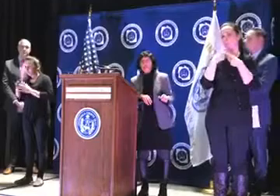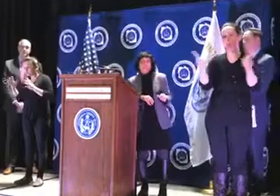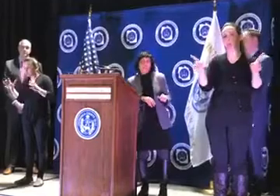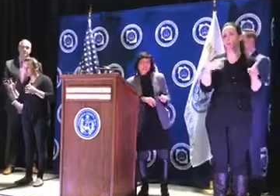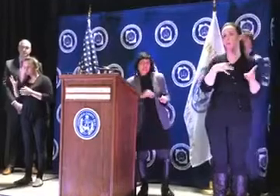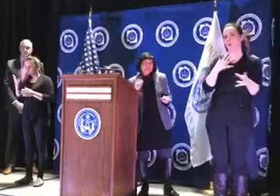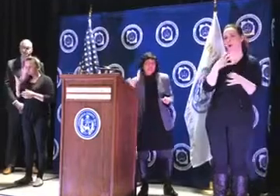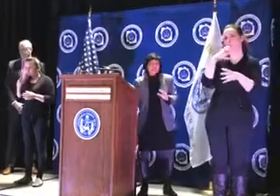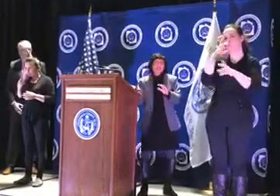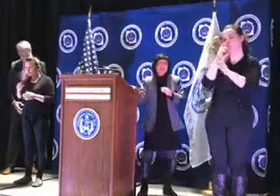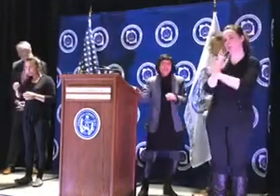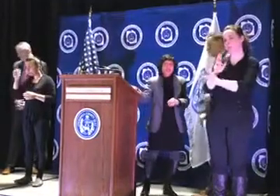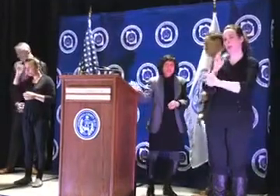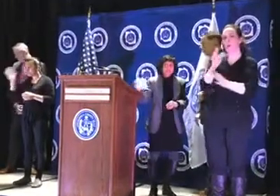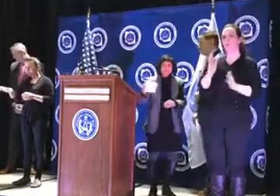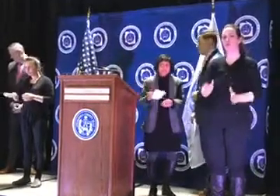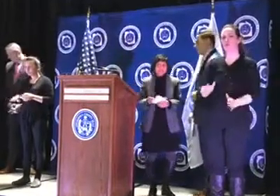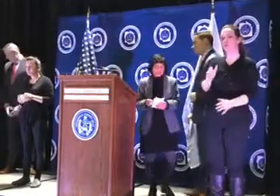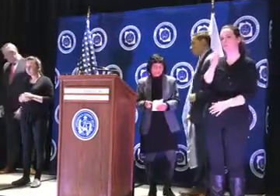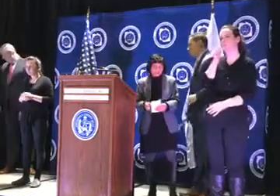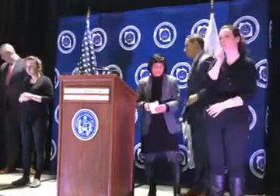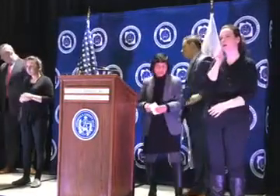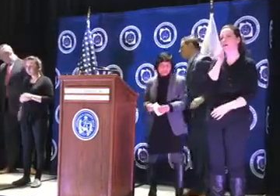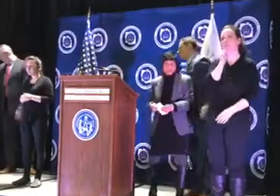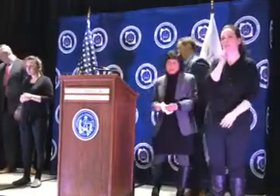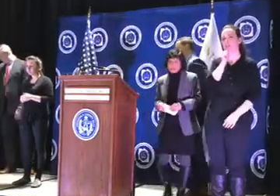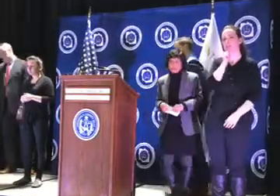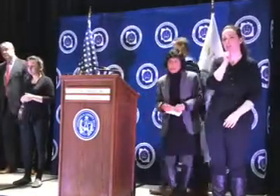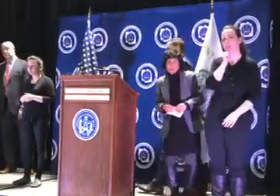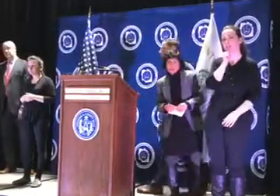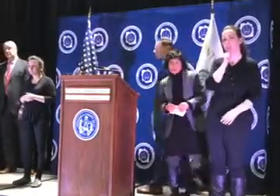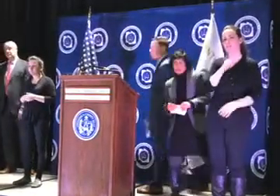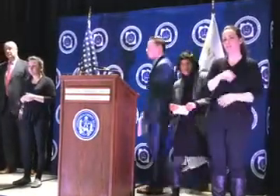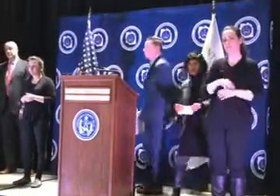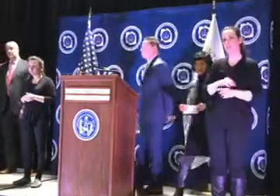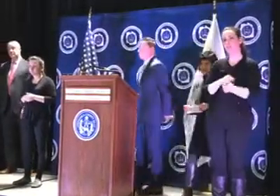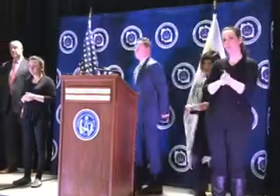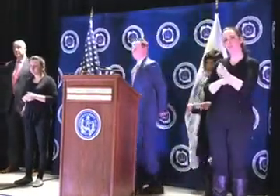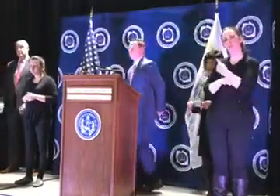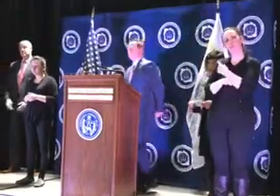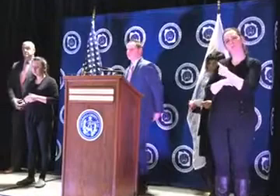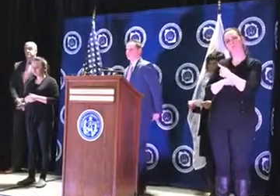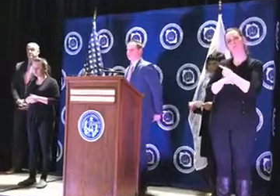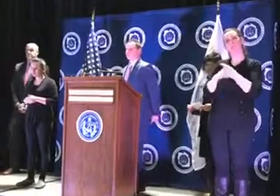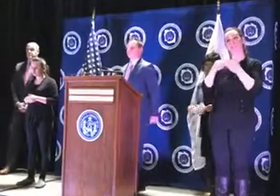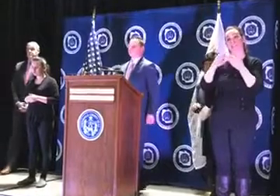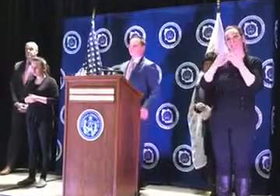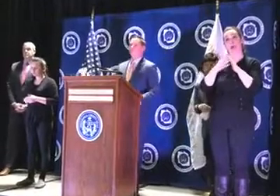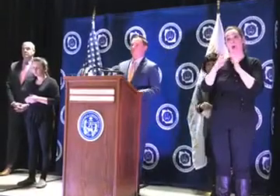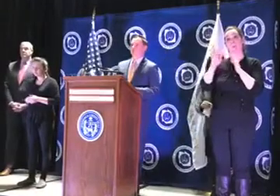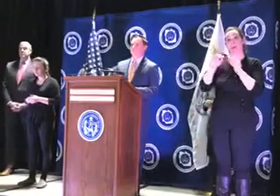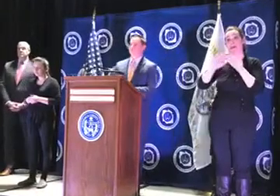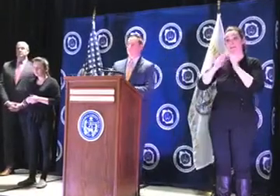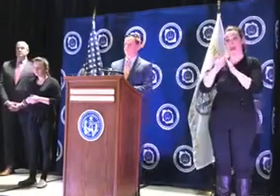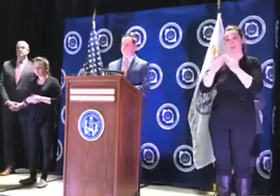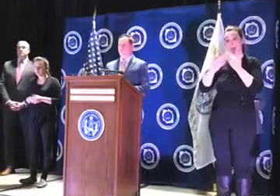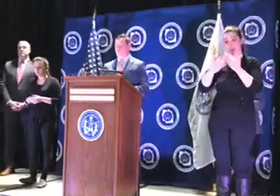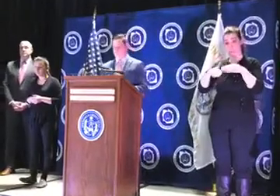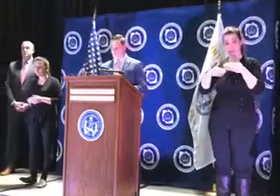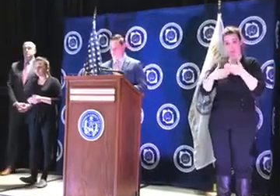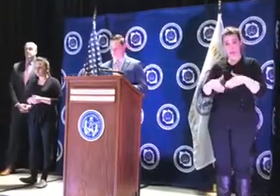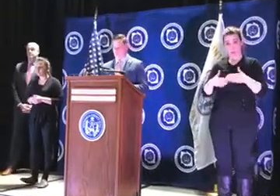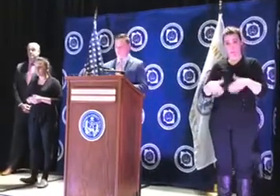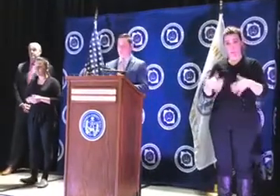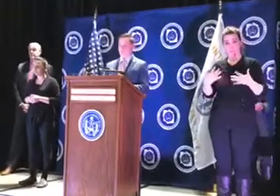actually go and then answer that. So I just wanted to make sure. But the town-by-town breakdown then is, in your